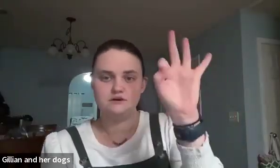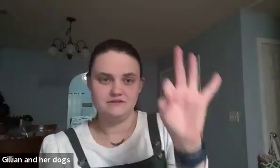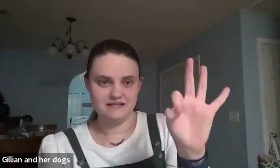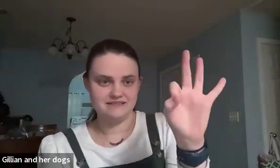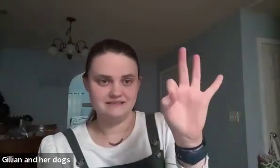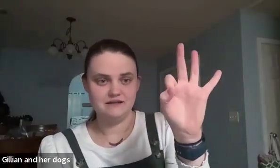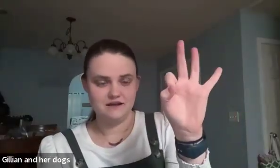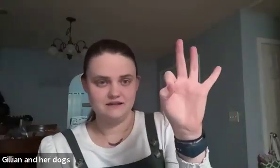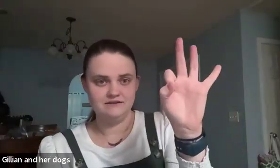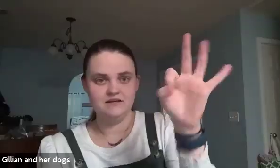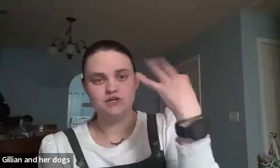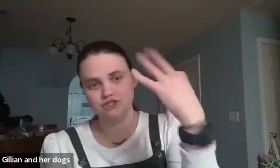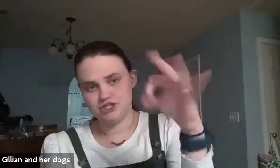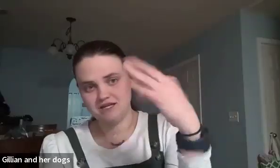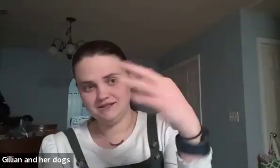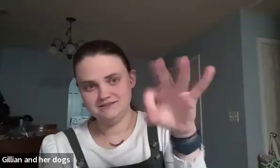So 19, 9, shake,